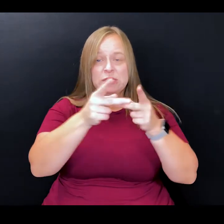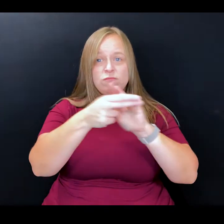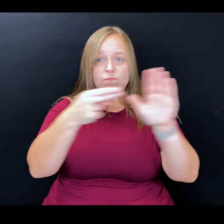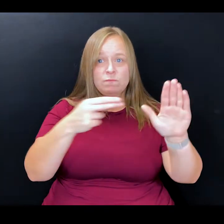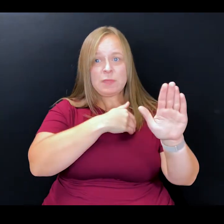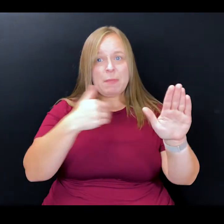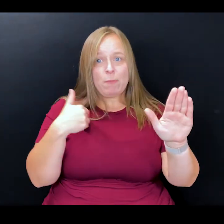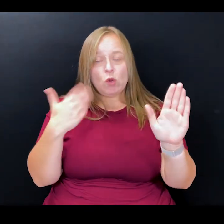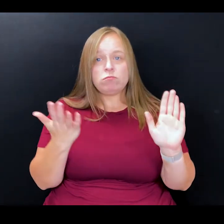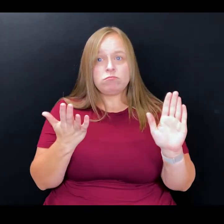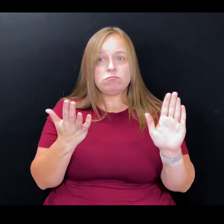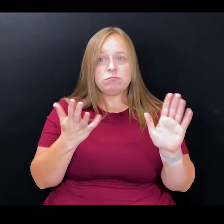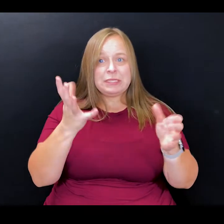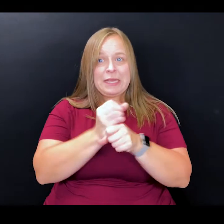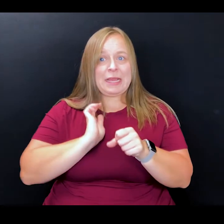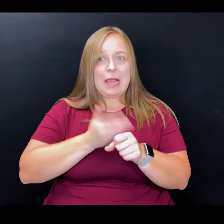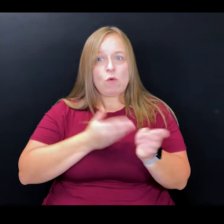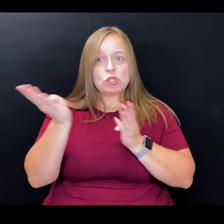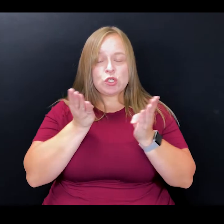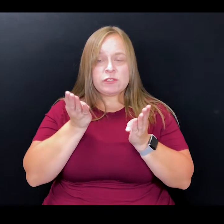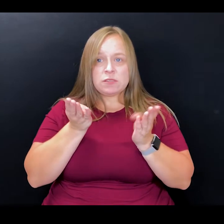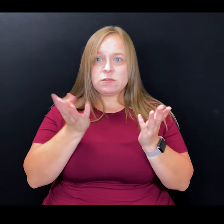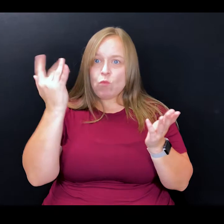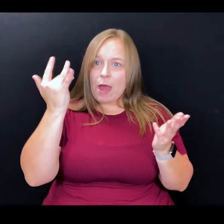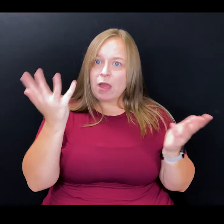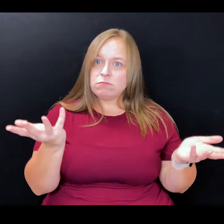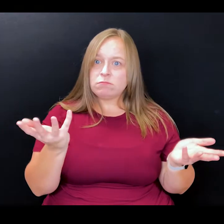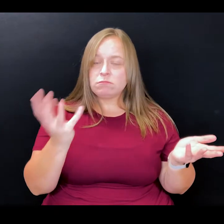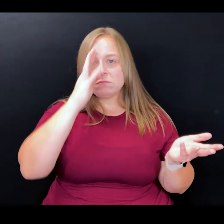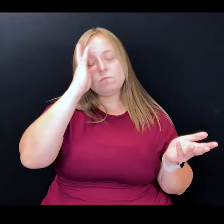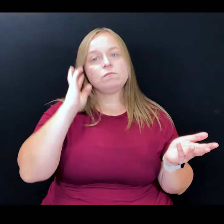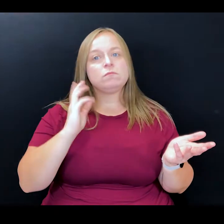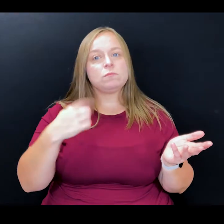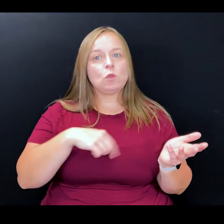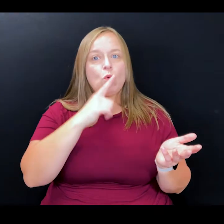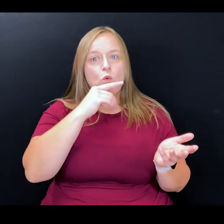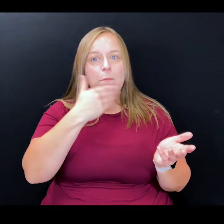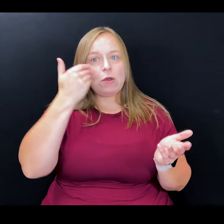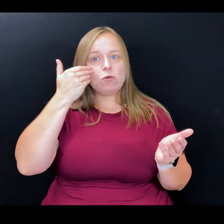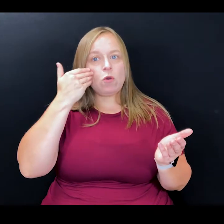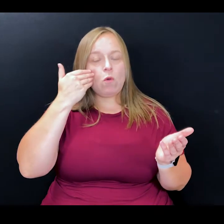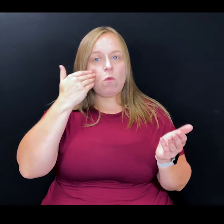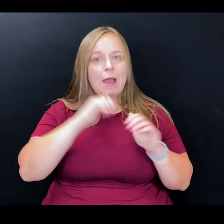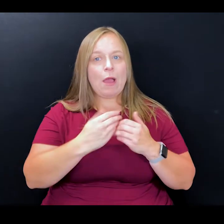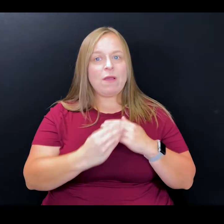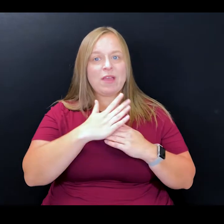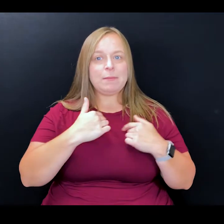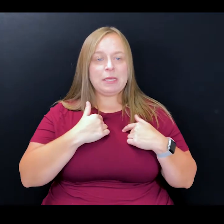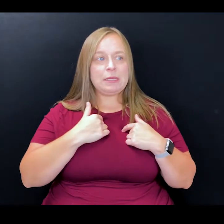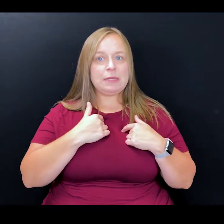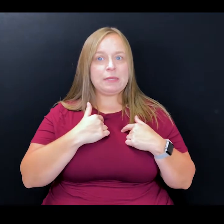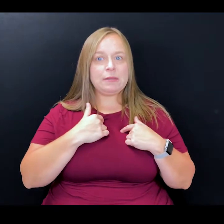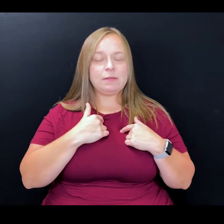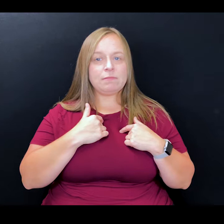positions, you have to be, receiving the services, because who better to know how things are affecting you